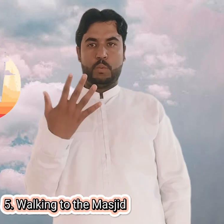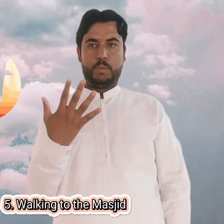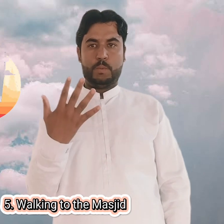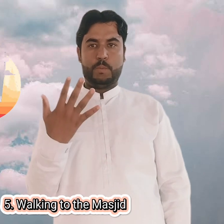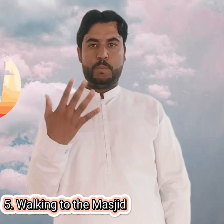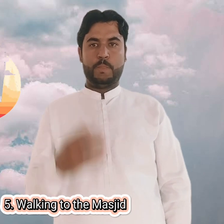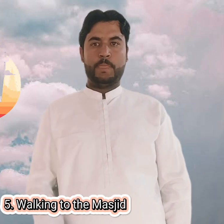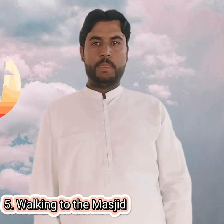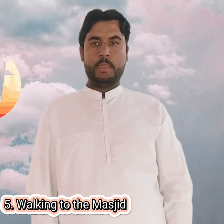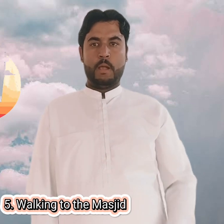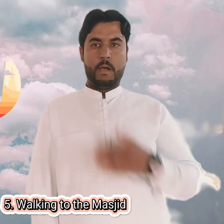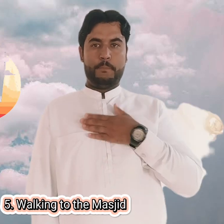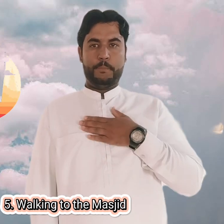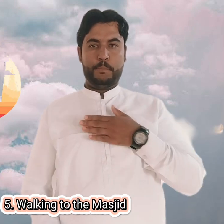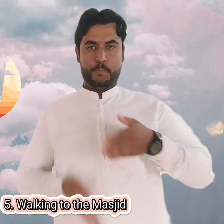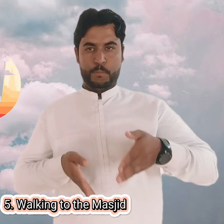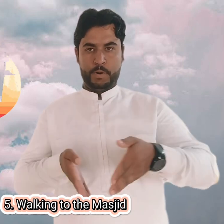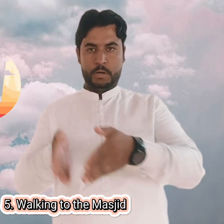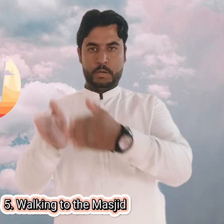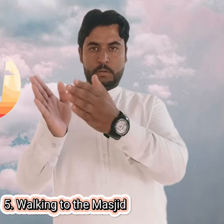Number five, walking to the masjid.